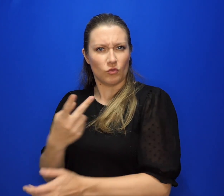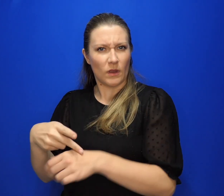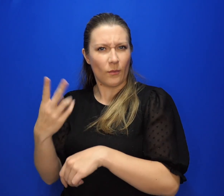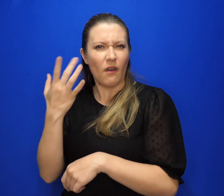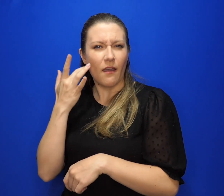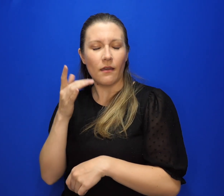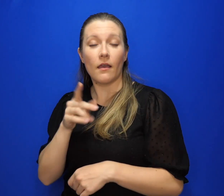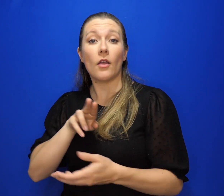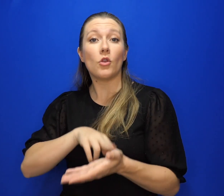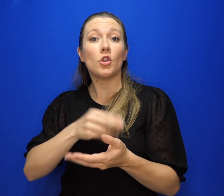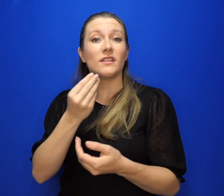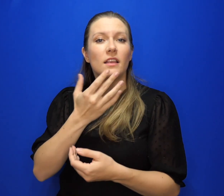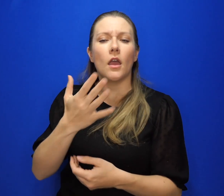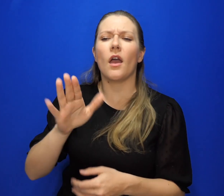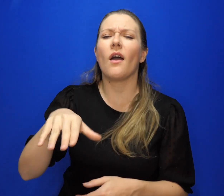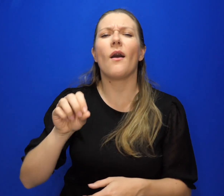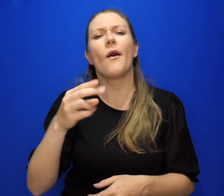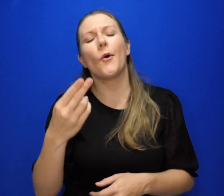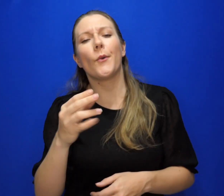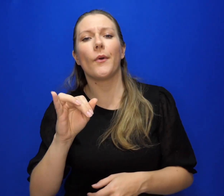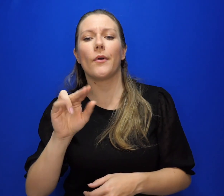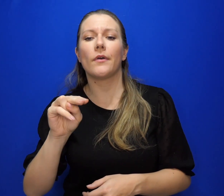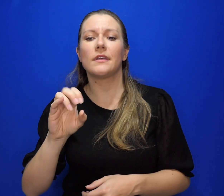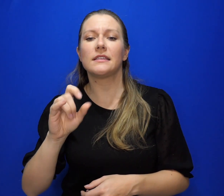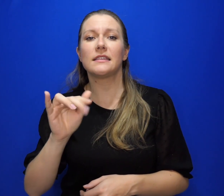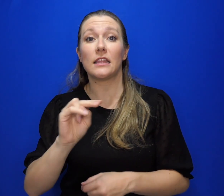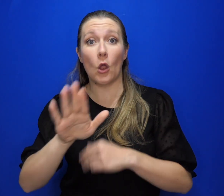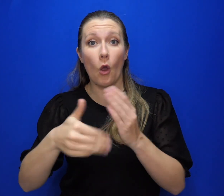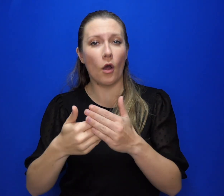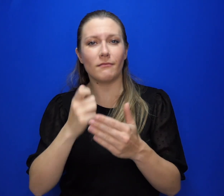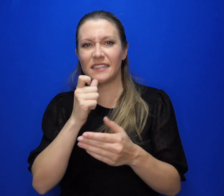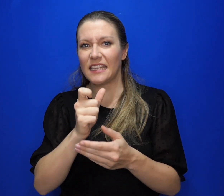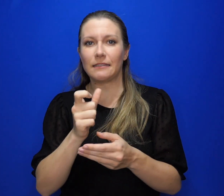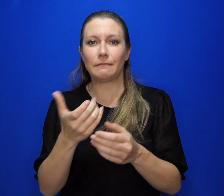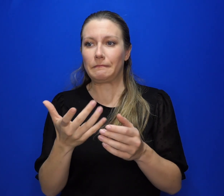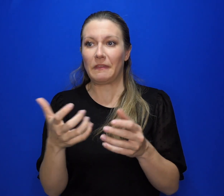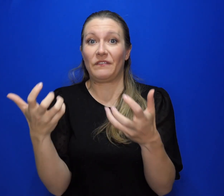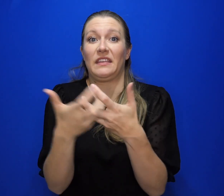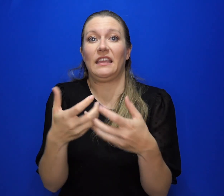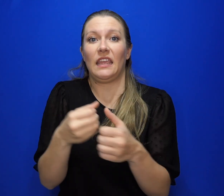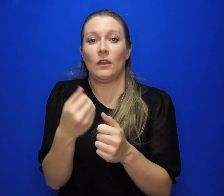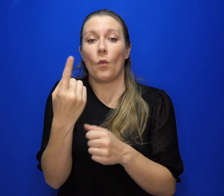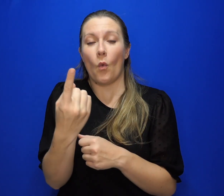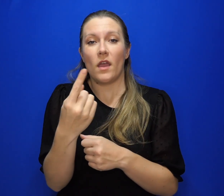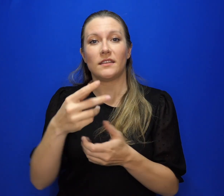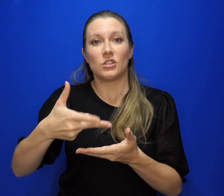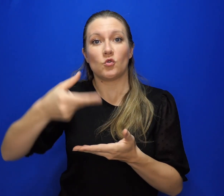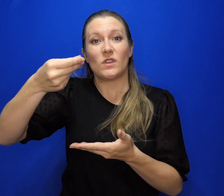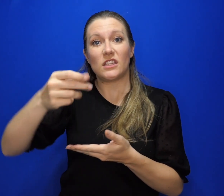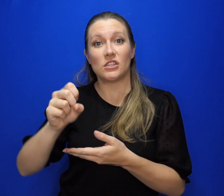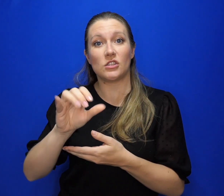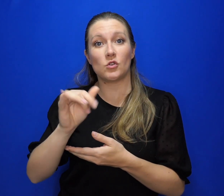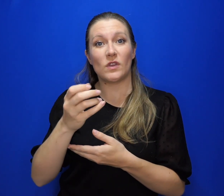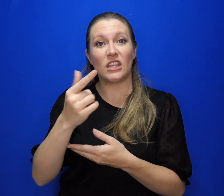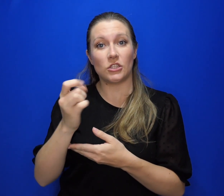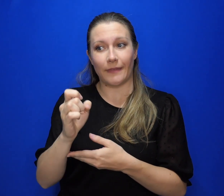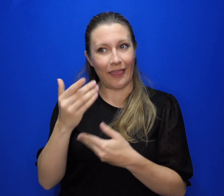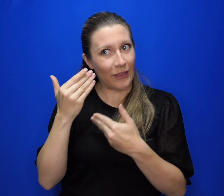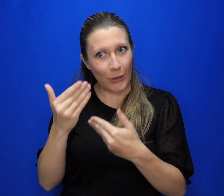twice? And the nurse says, all the insulin didn't fit in just 1 syringe. Yep. There you go, Jenny. Take a minute to